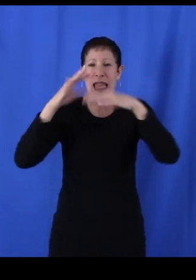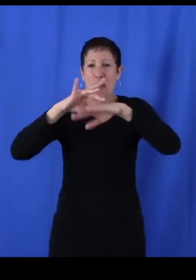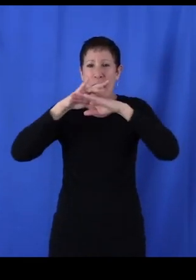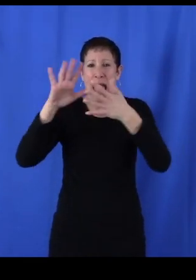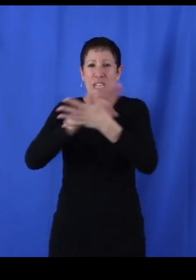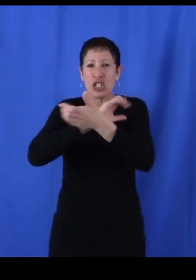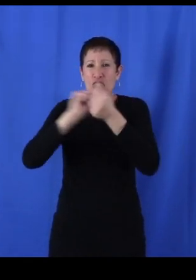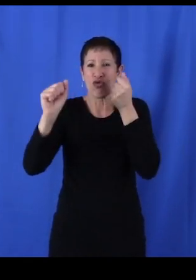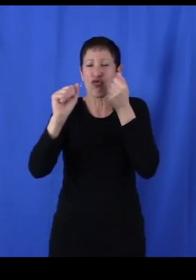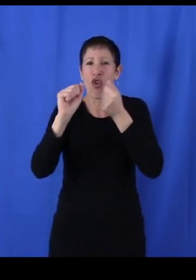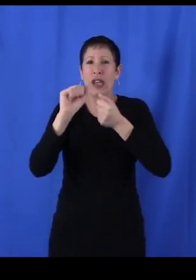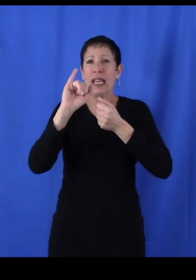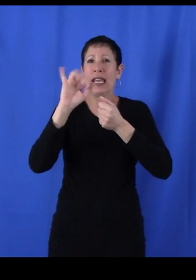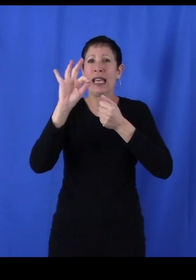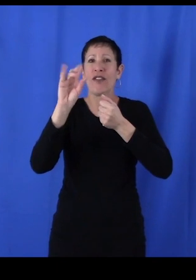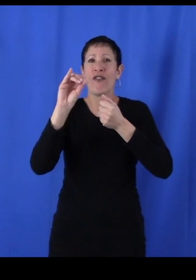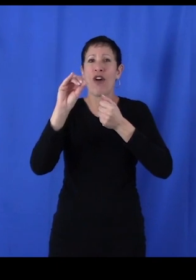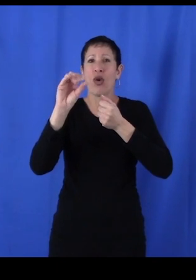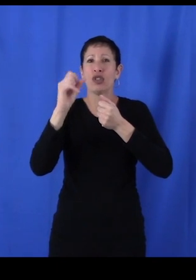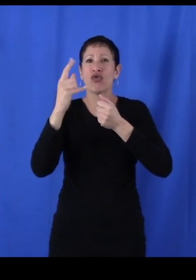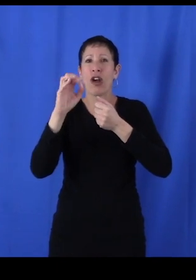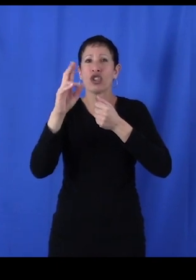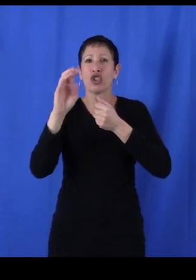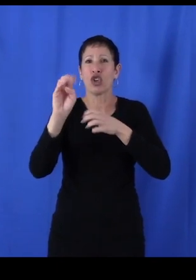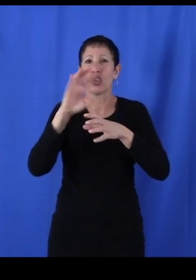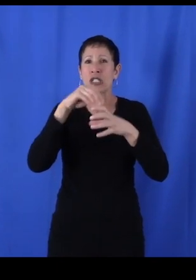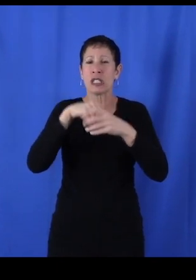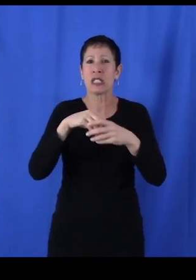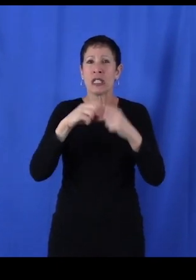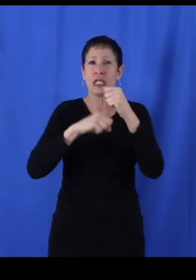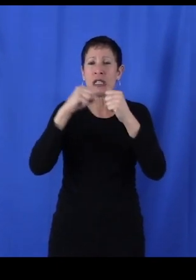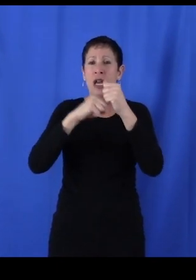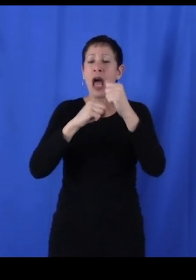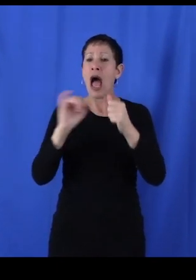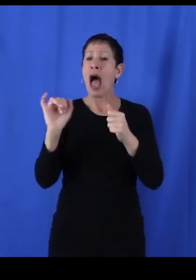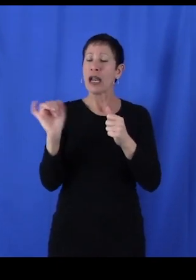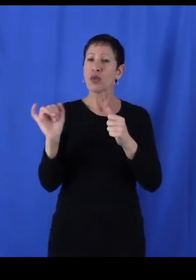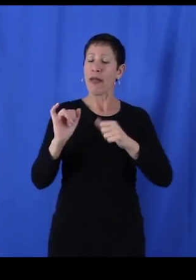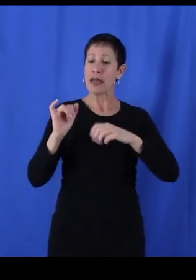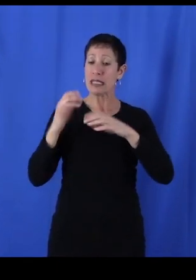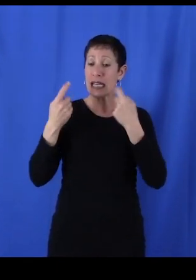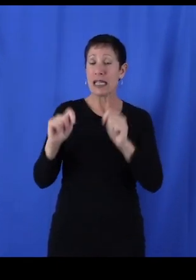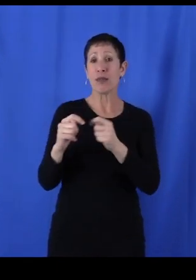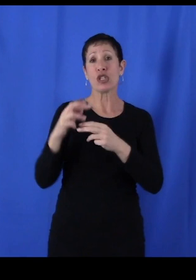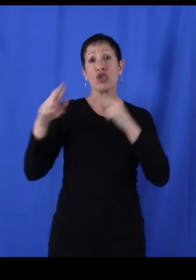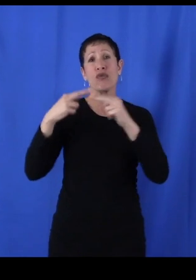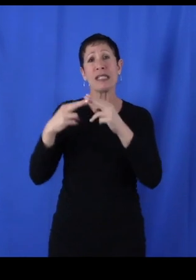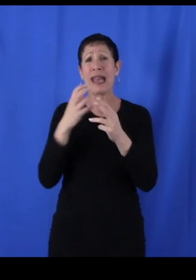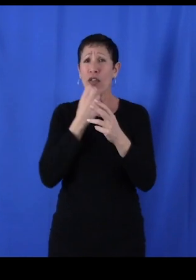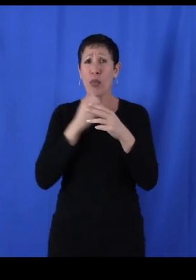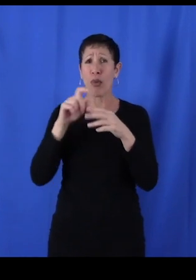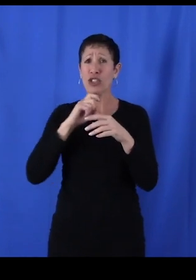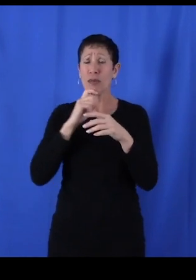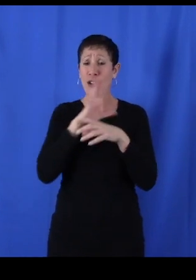as well as these planet-destroying attempts to recycle the precious metals within our